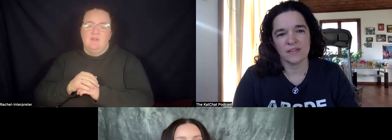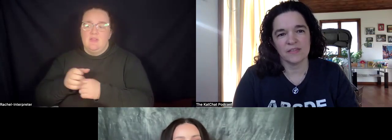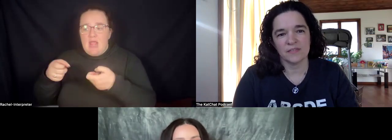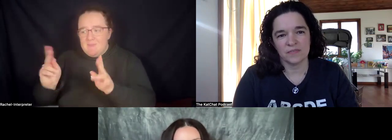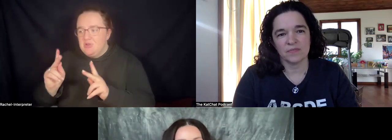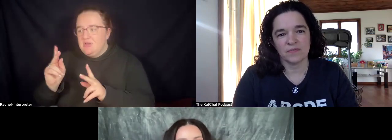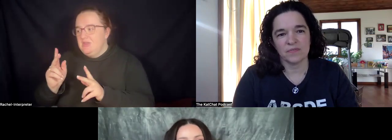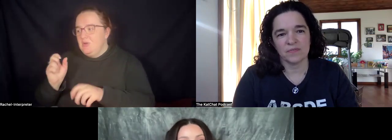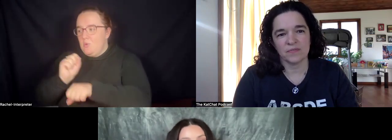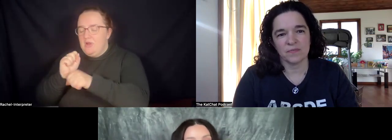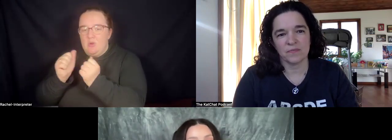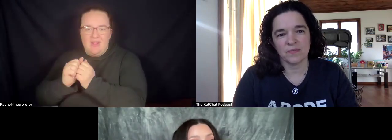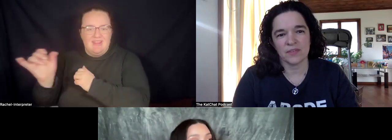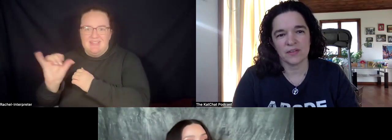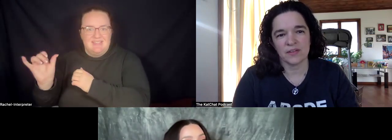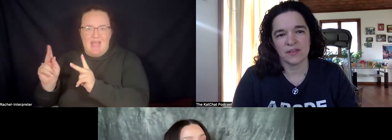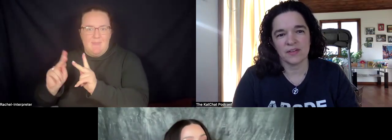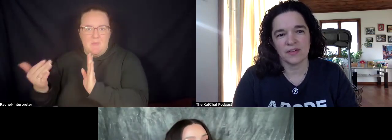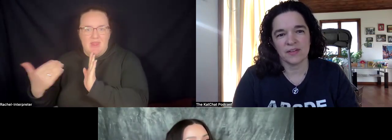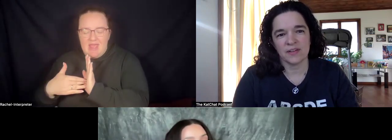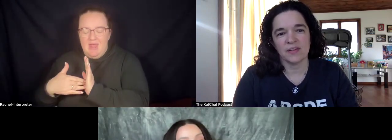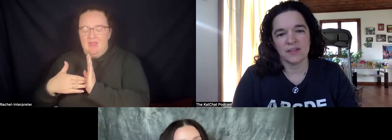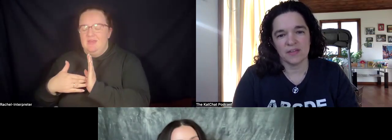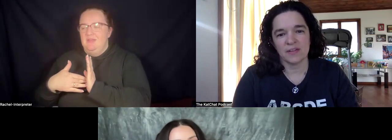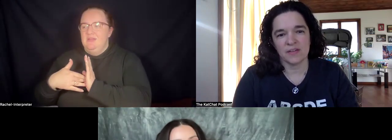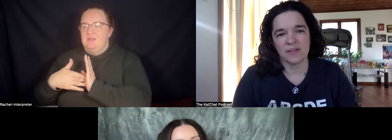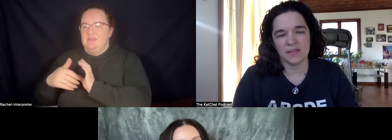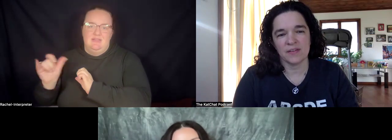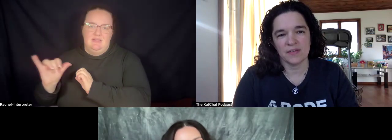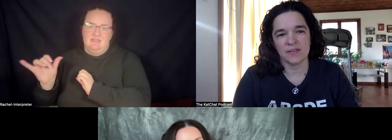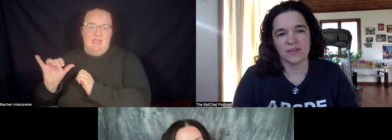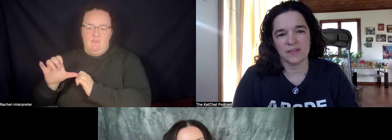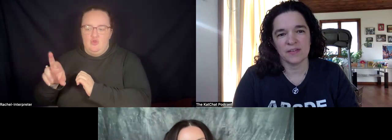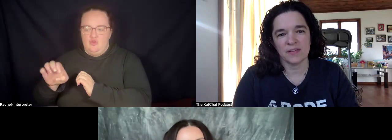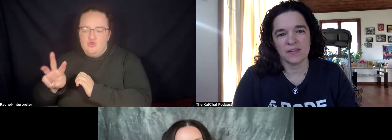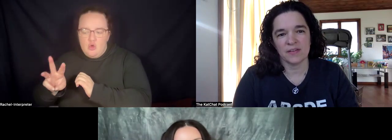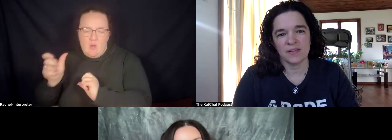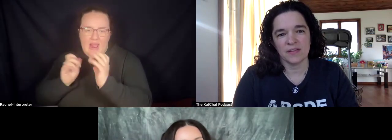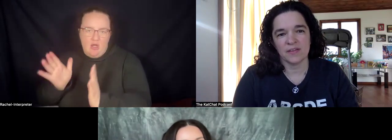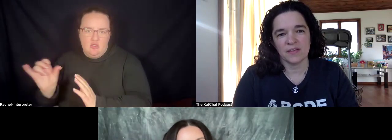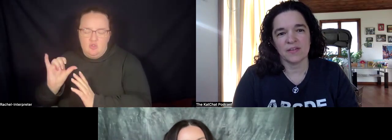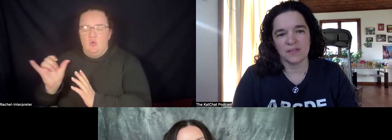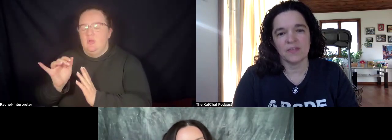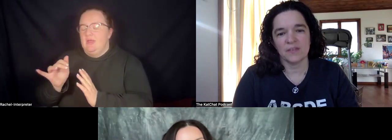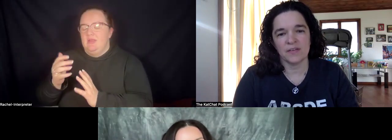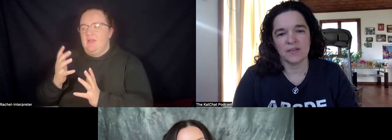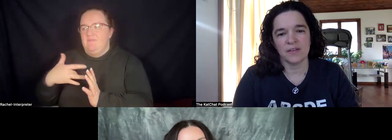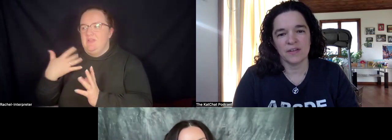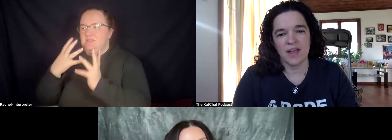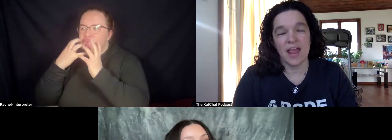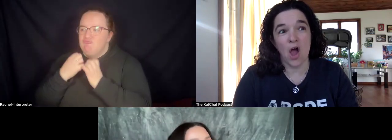opportunity to go back and work with the same crews and the same actors. I think it just brings such a richness to the work.